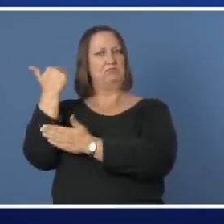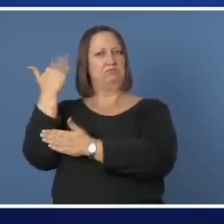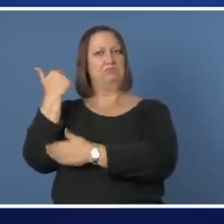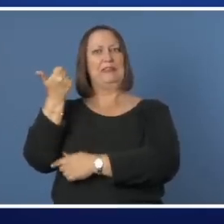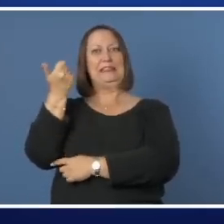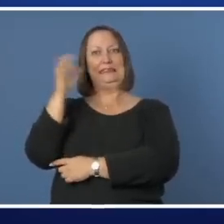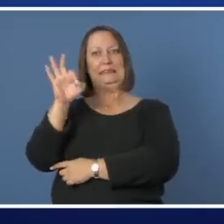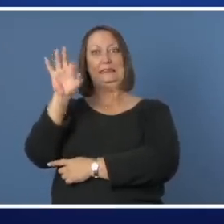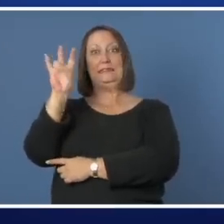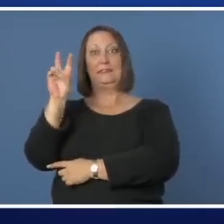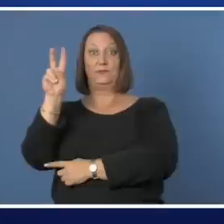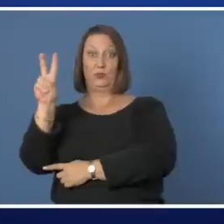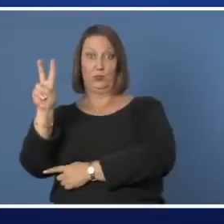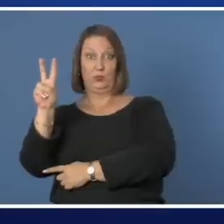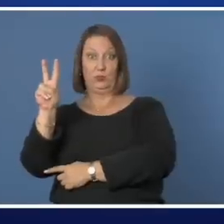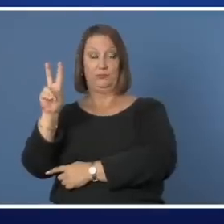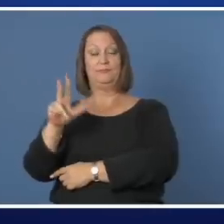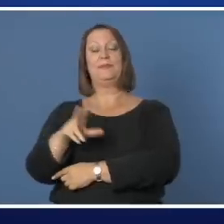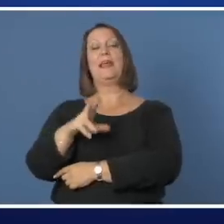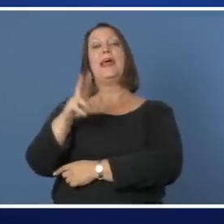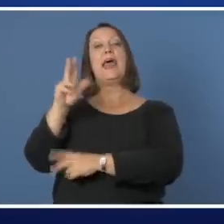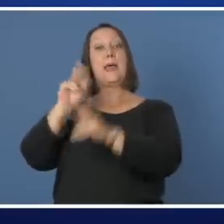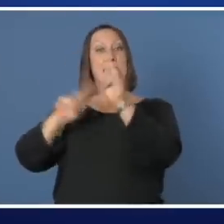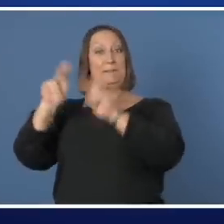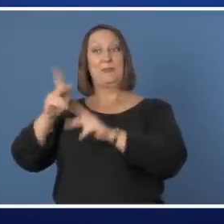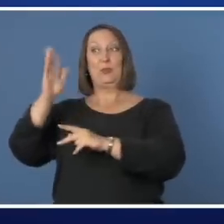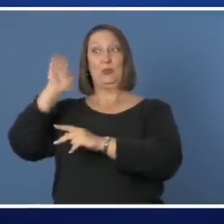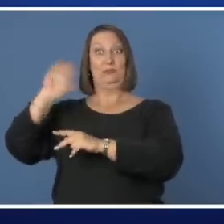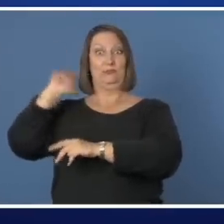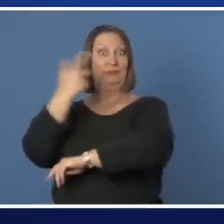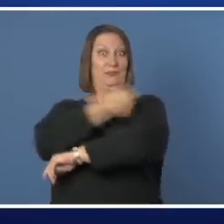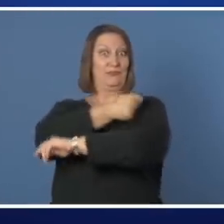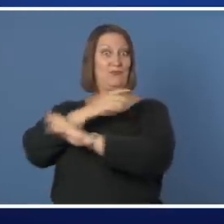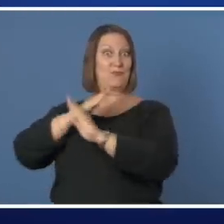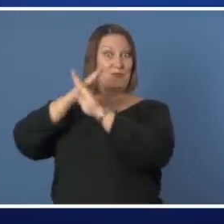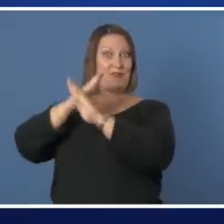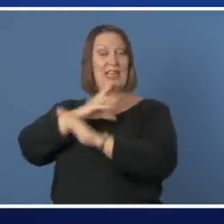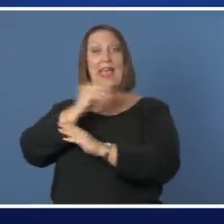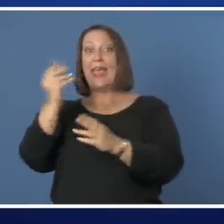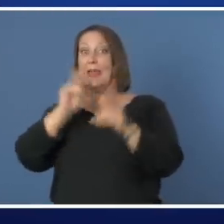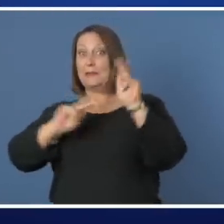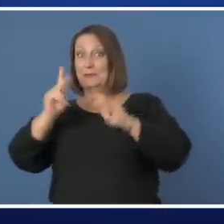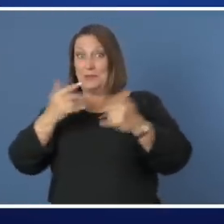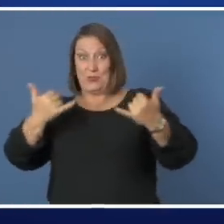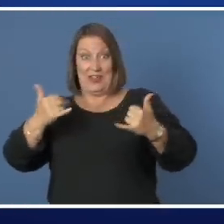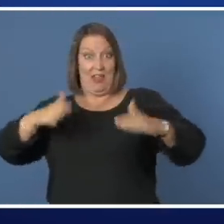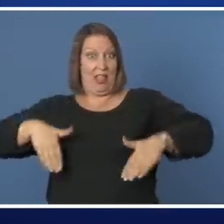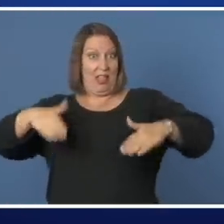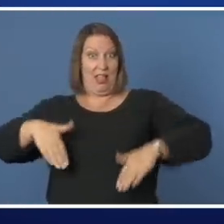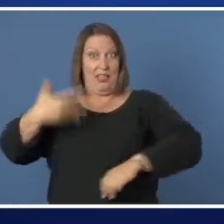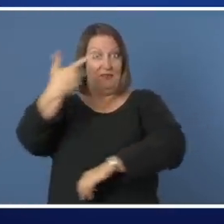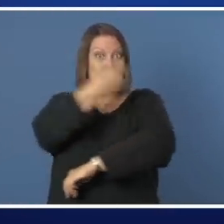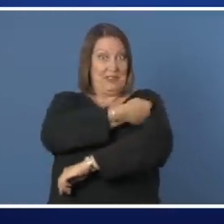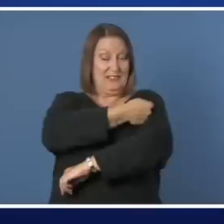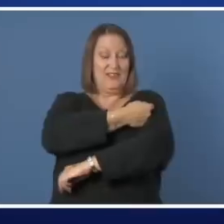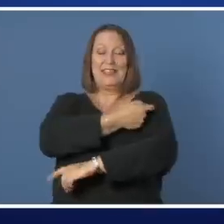those persons who had received the vaccine in the past are likely susceptible now